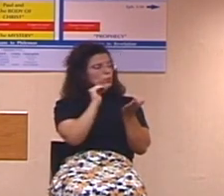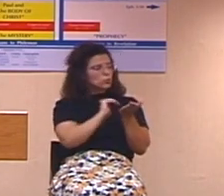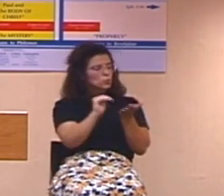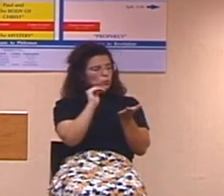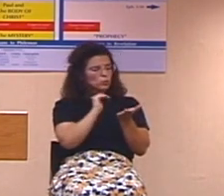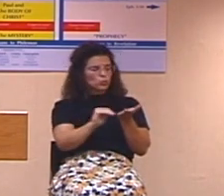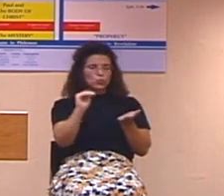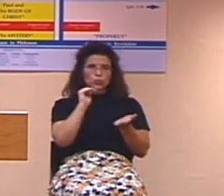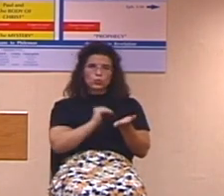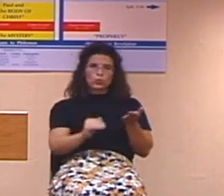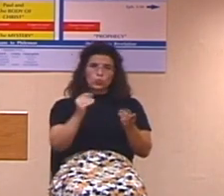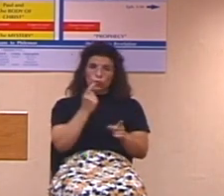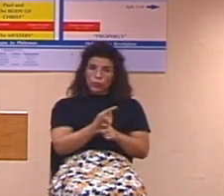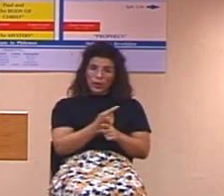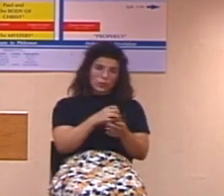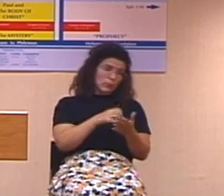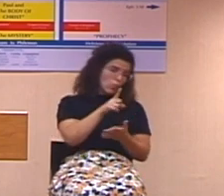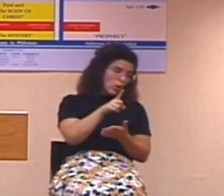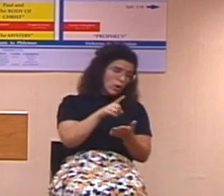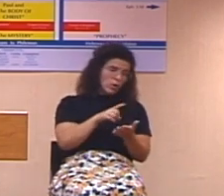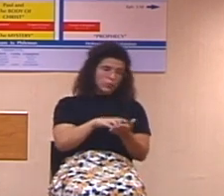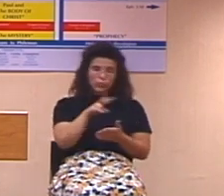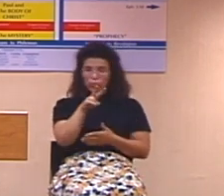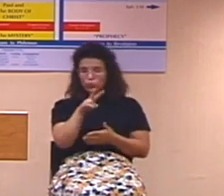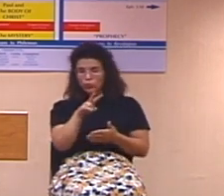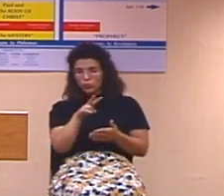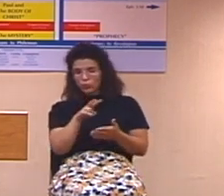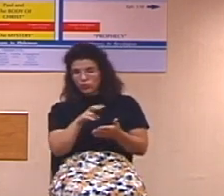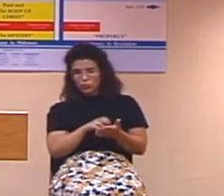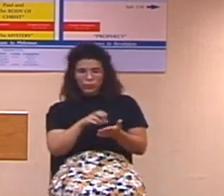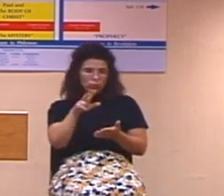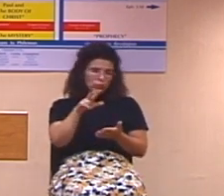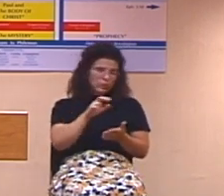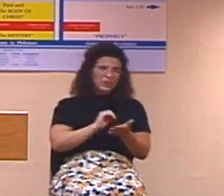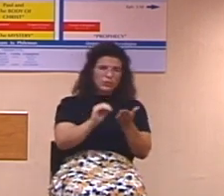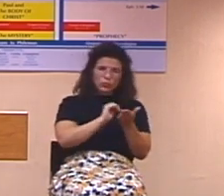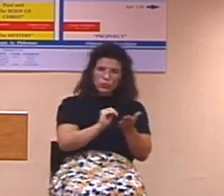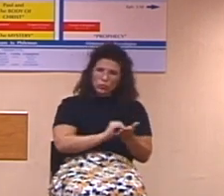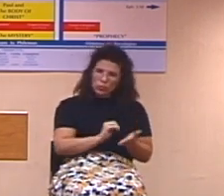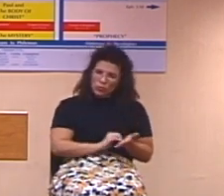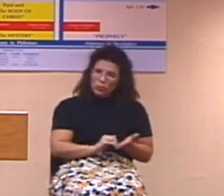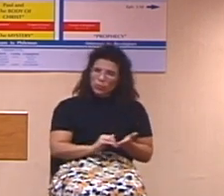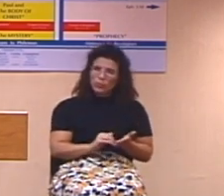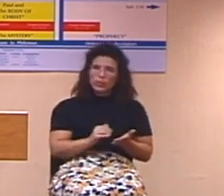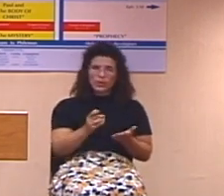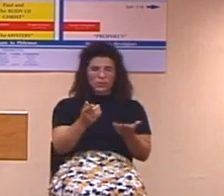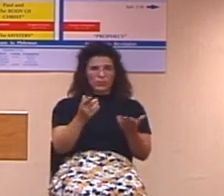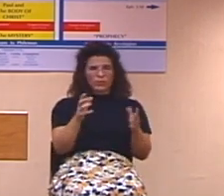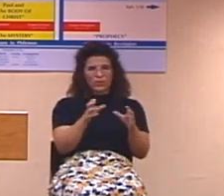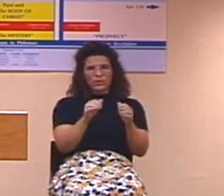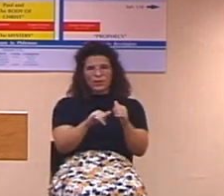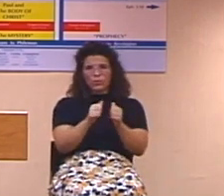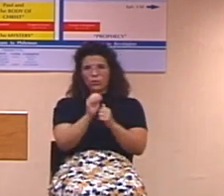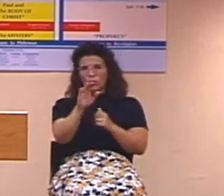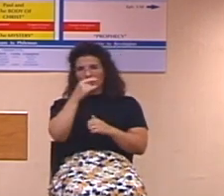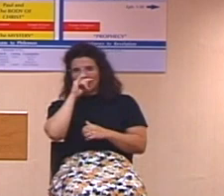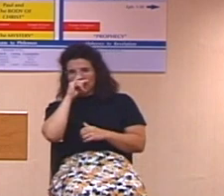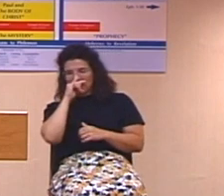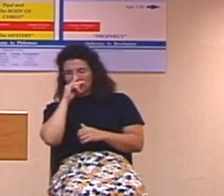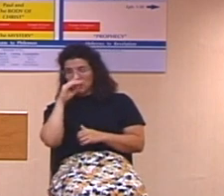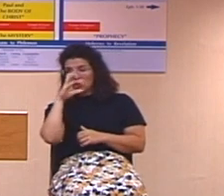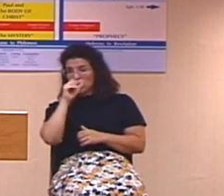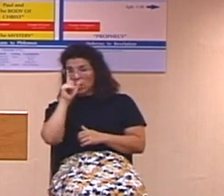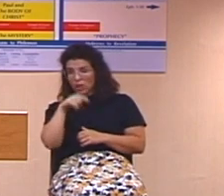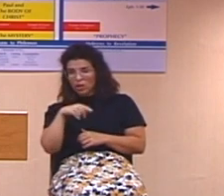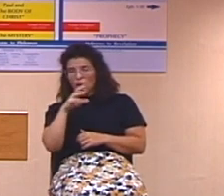Chapter 1, chapter 2, just excuse after. You know, he finds, just have you ever done that with your kids? Shut up